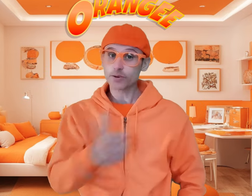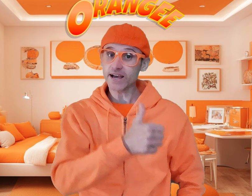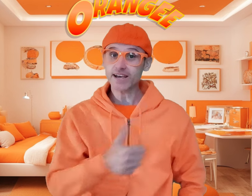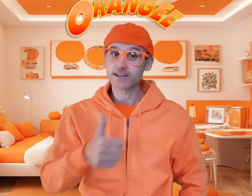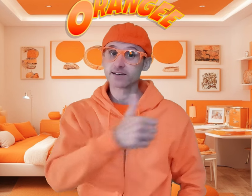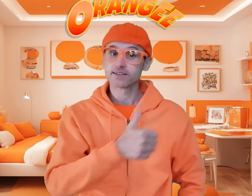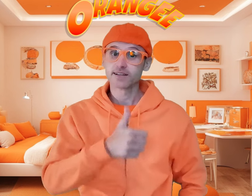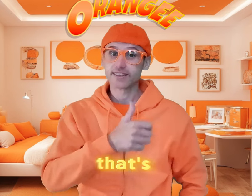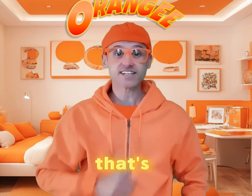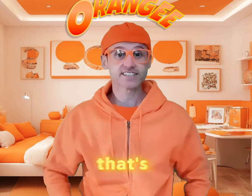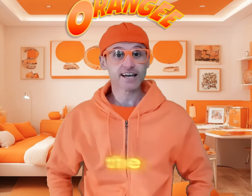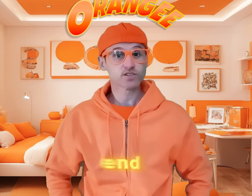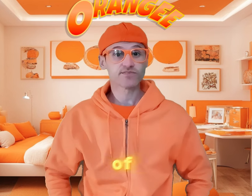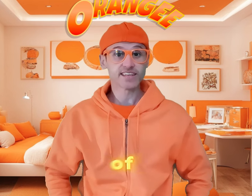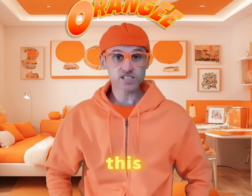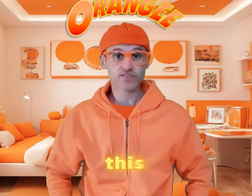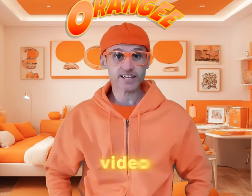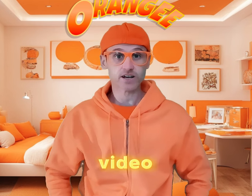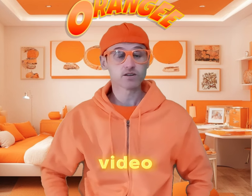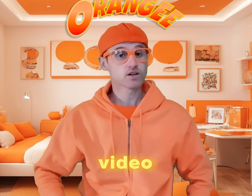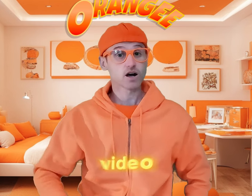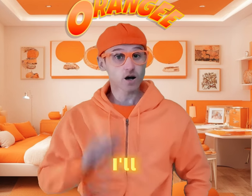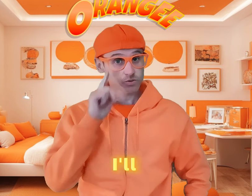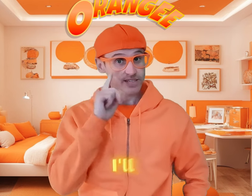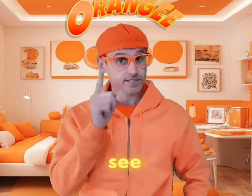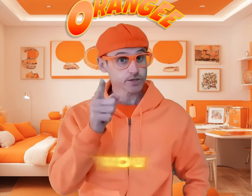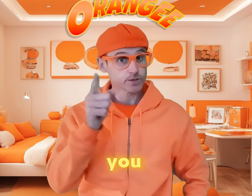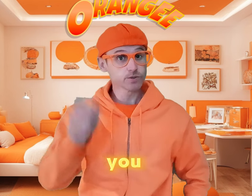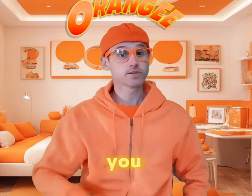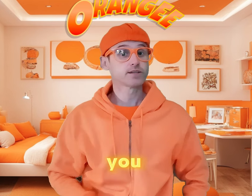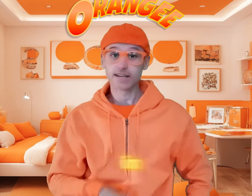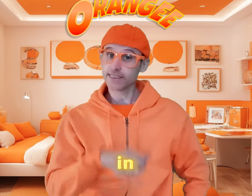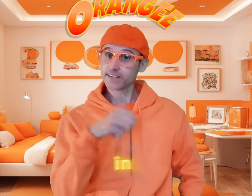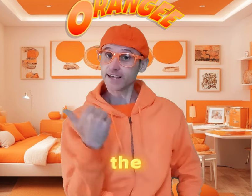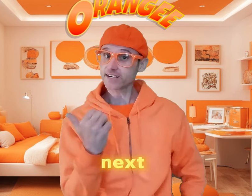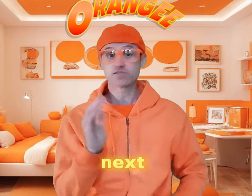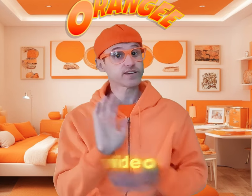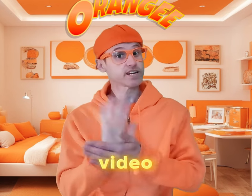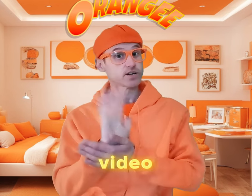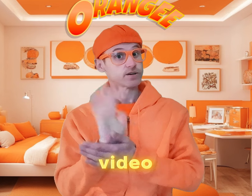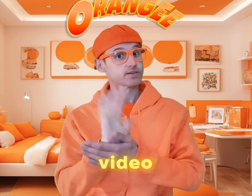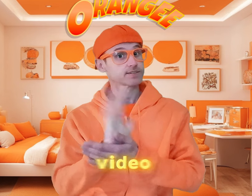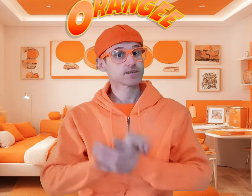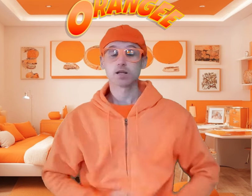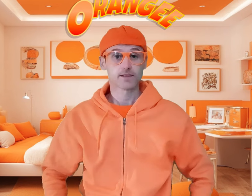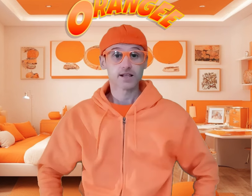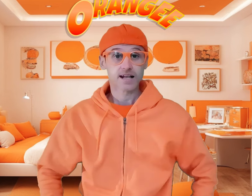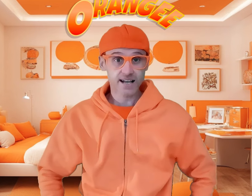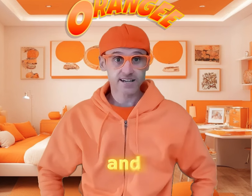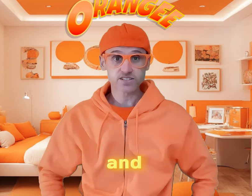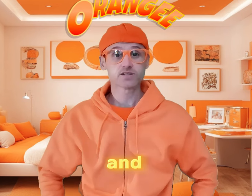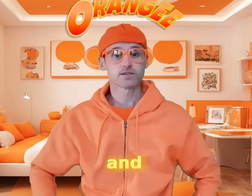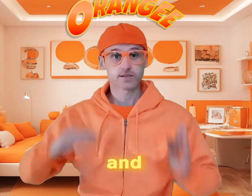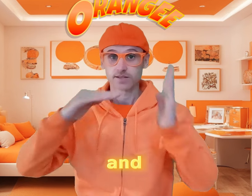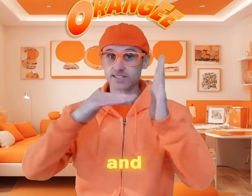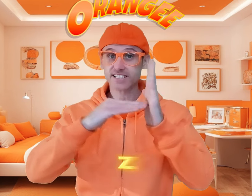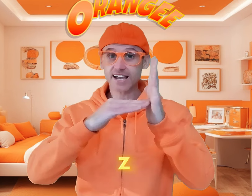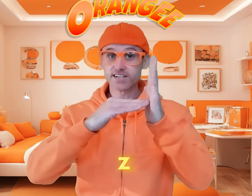Okay, that's the end of this video. I'll see you in the next video. And Z